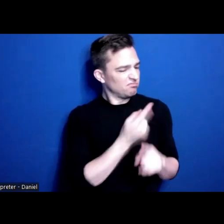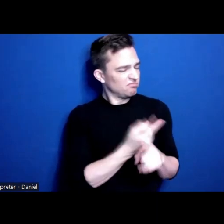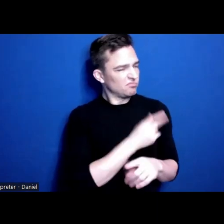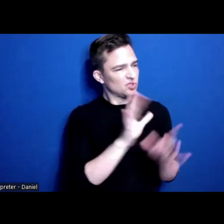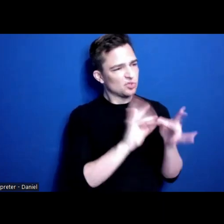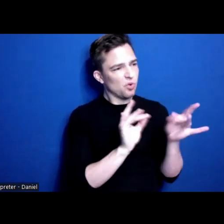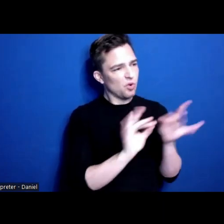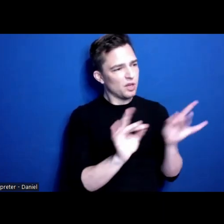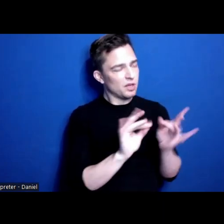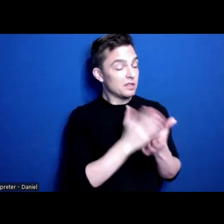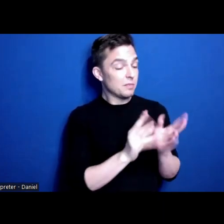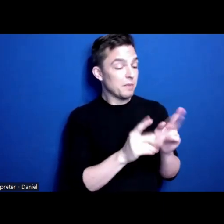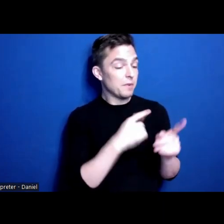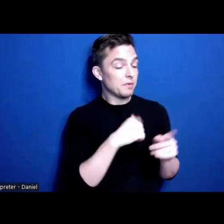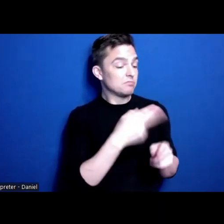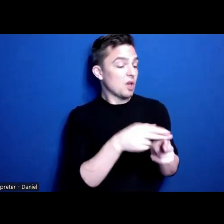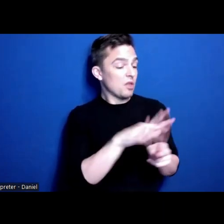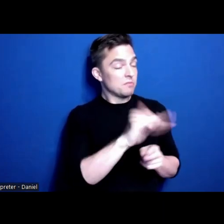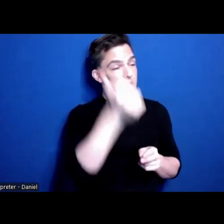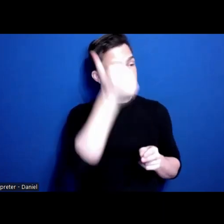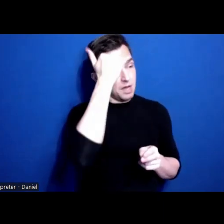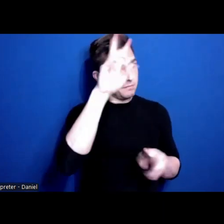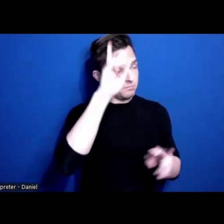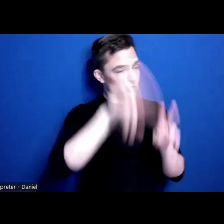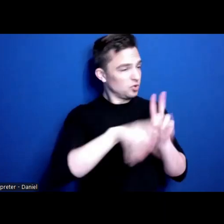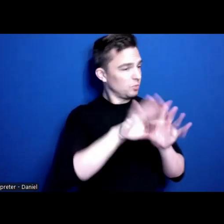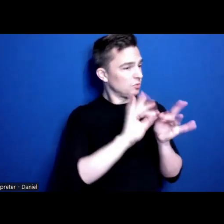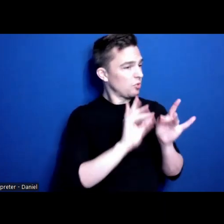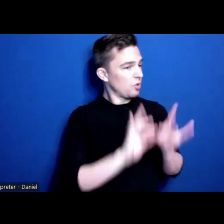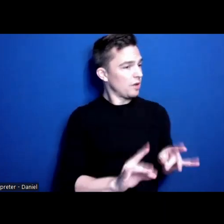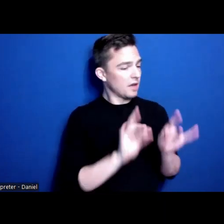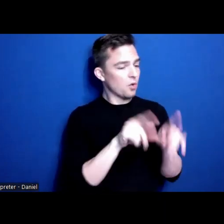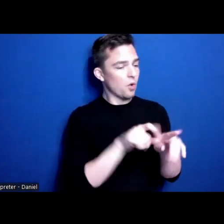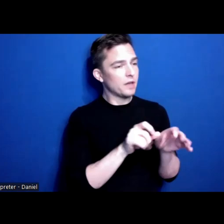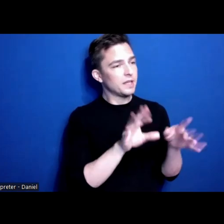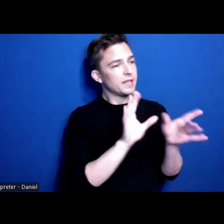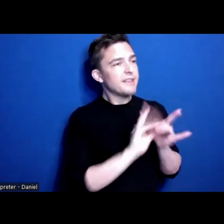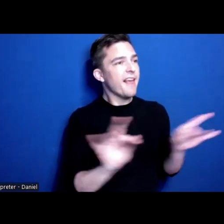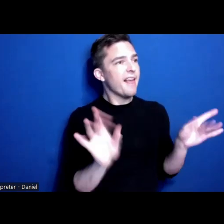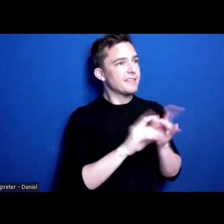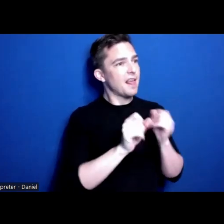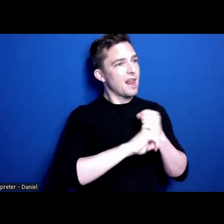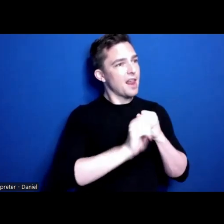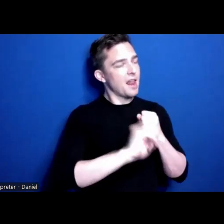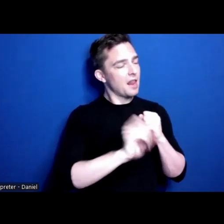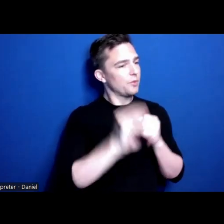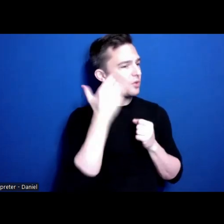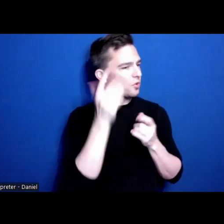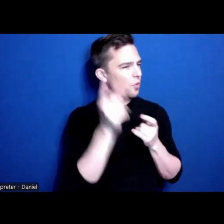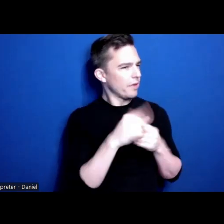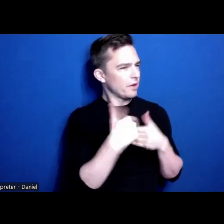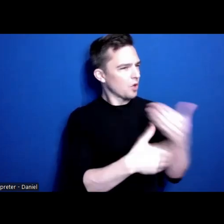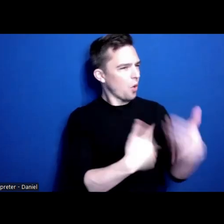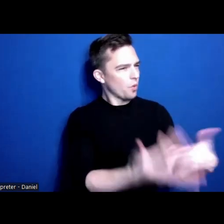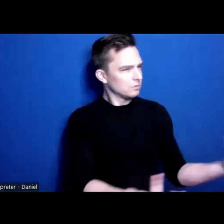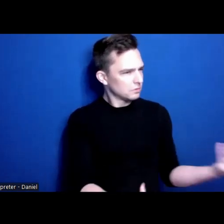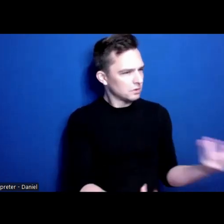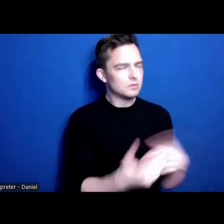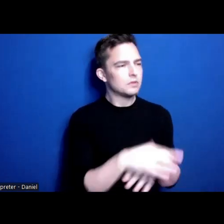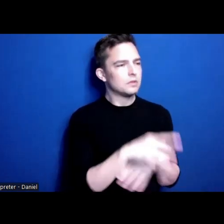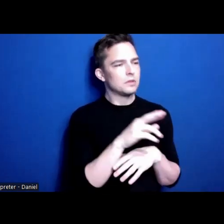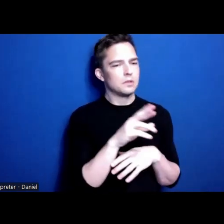call them dumb and stupid stories. Stories that go off in tangent and we don't know where they're going. Raven is